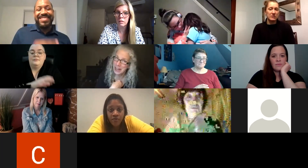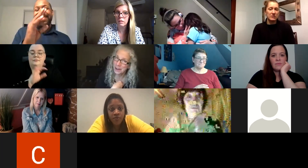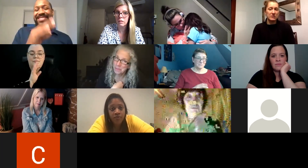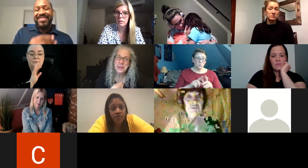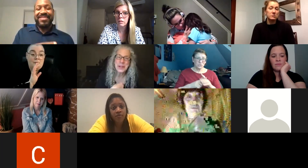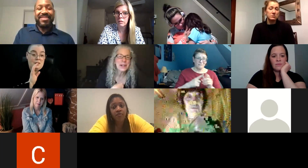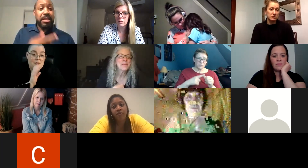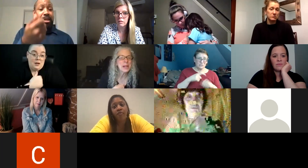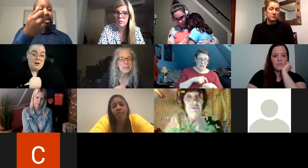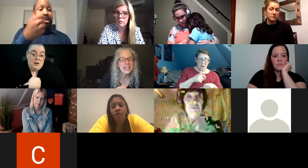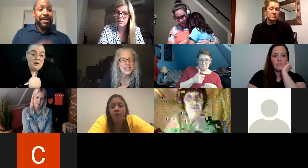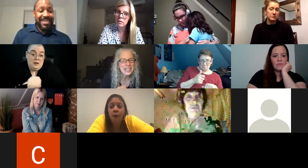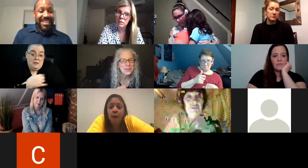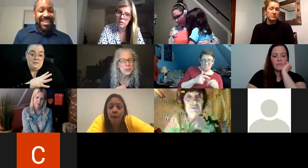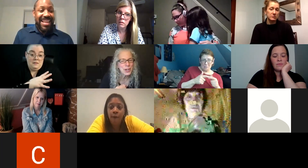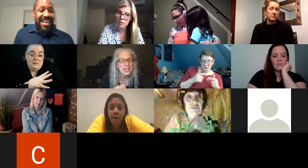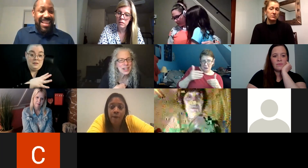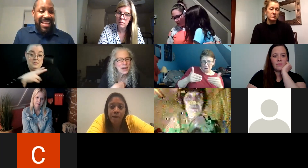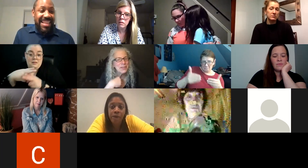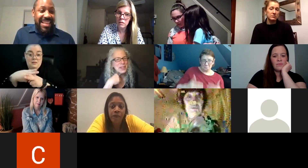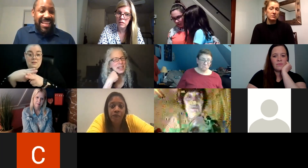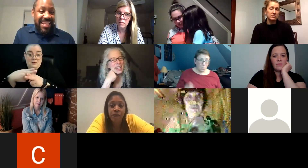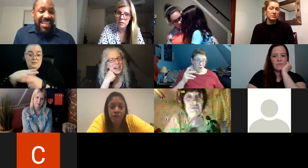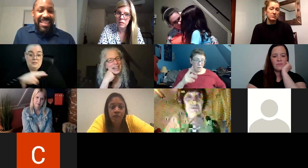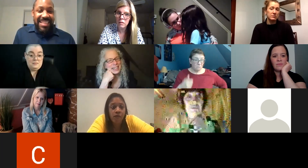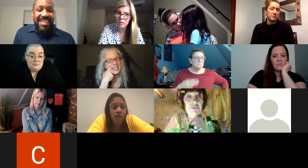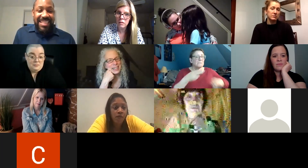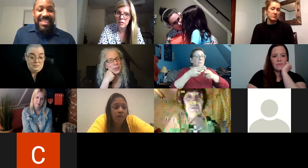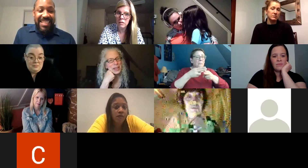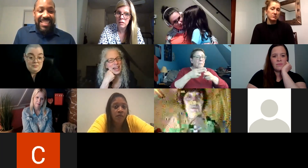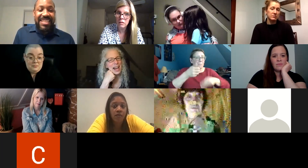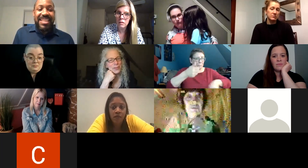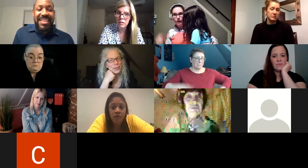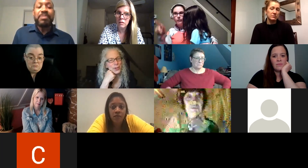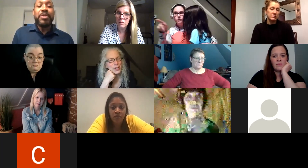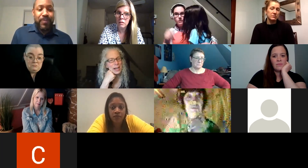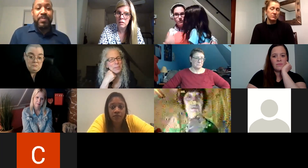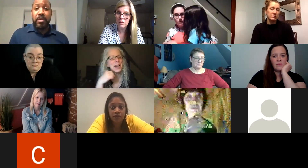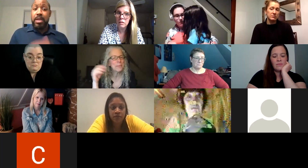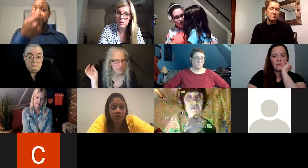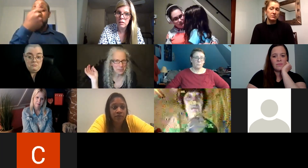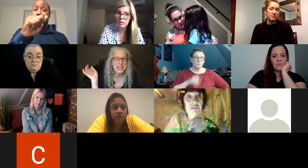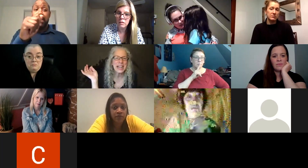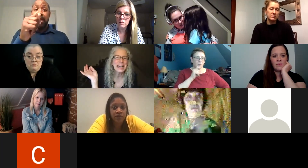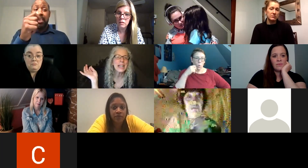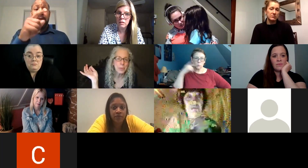there, play it by ear and see if it works. If I feel like I can deal with that after the first time, but I'm fine with taking a